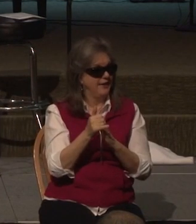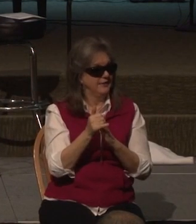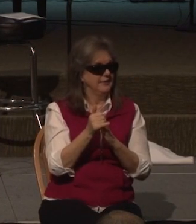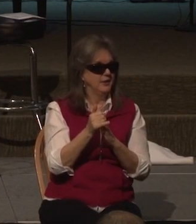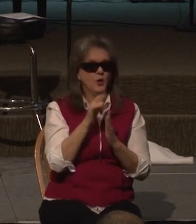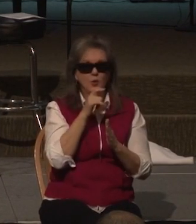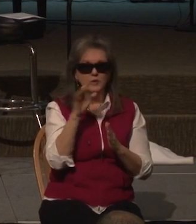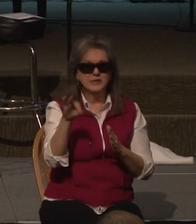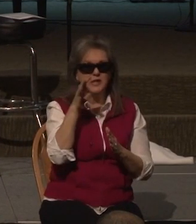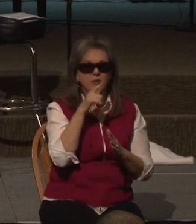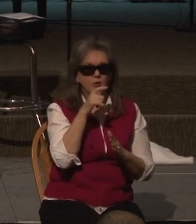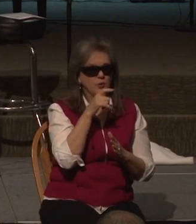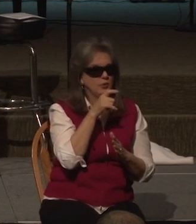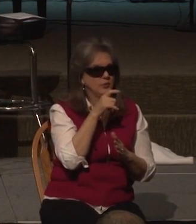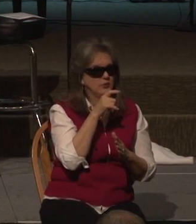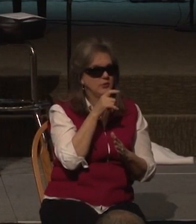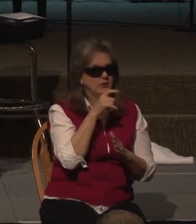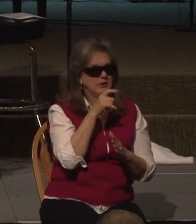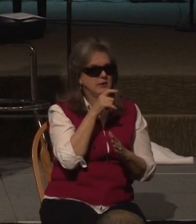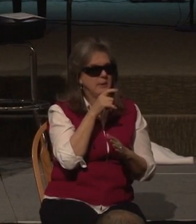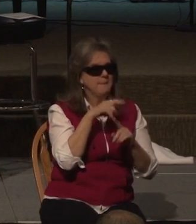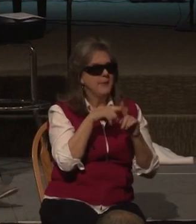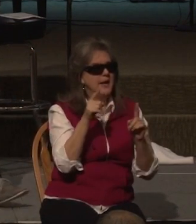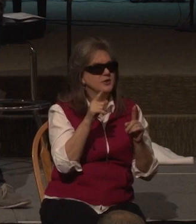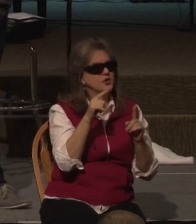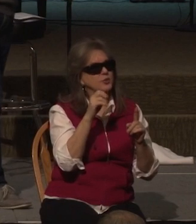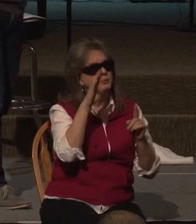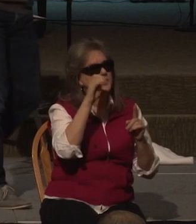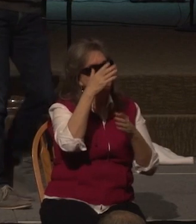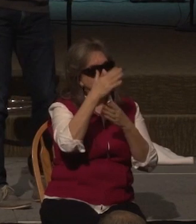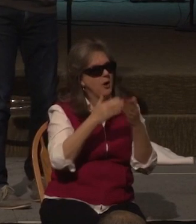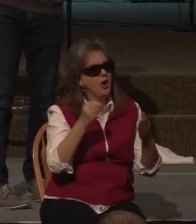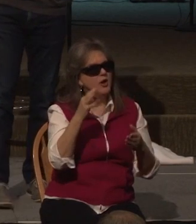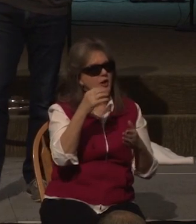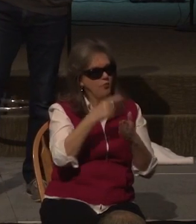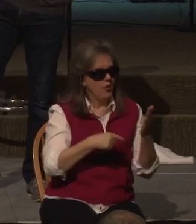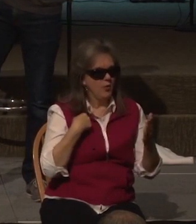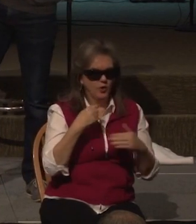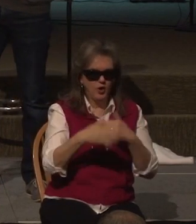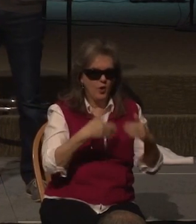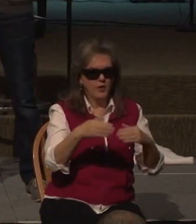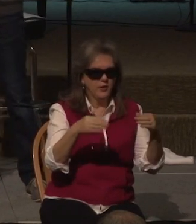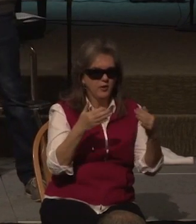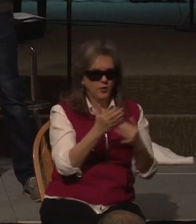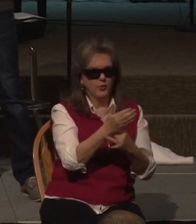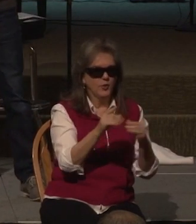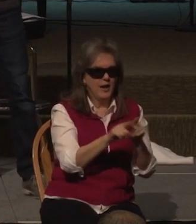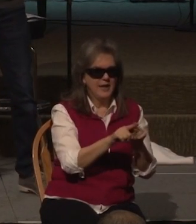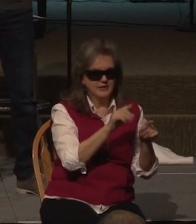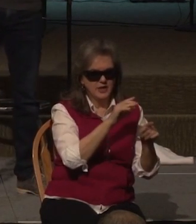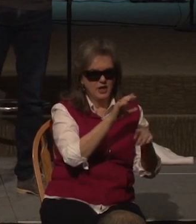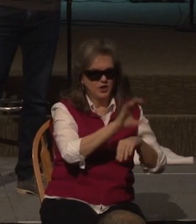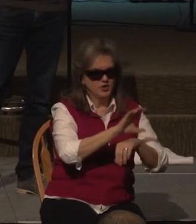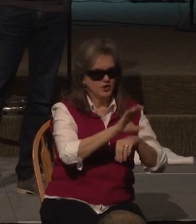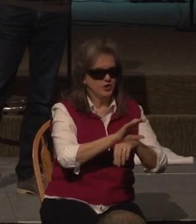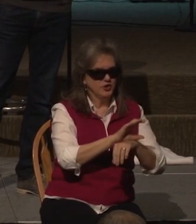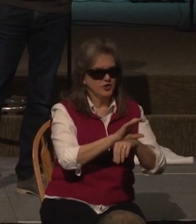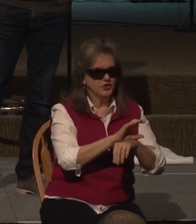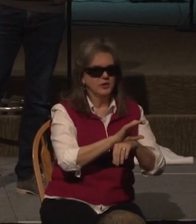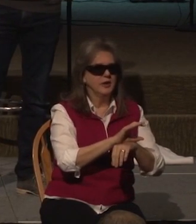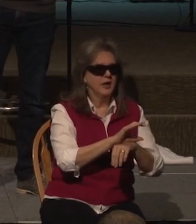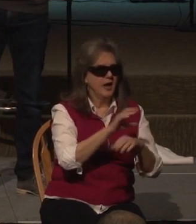discover who Jesus is, it was referenced earlier, but is to be part of what we're going through as a church, this Project 51 Bible reading